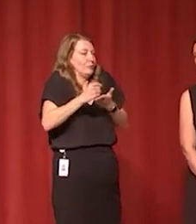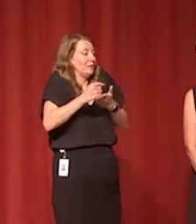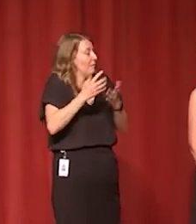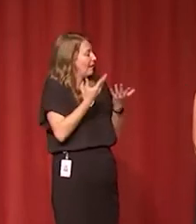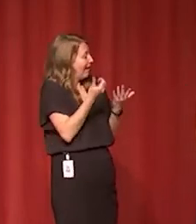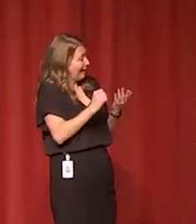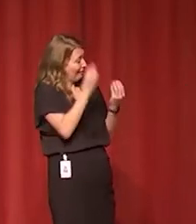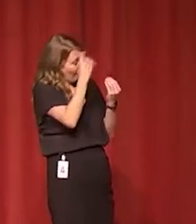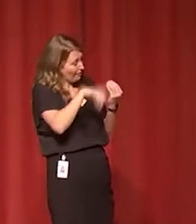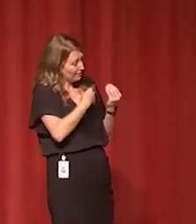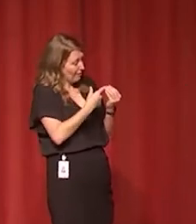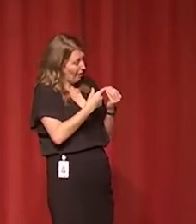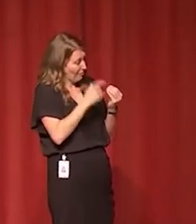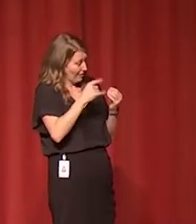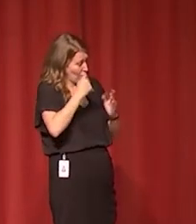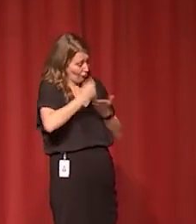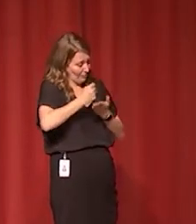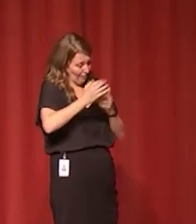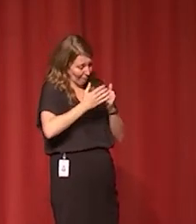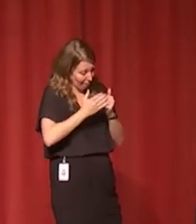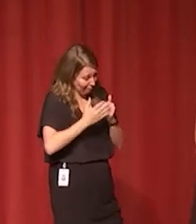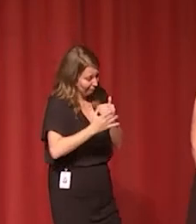will actually go on for?